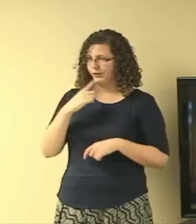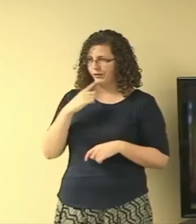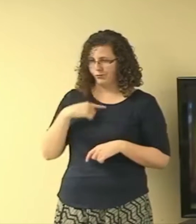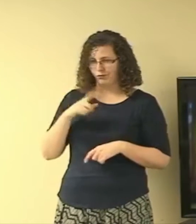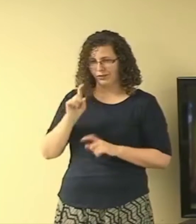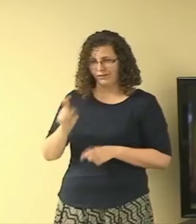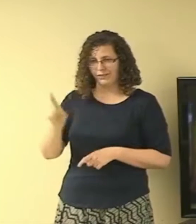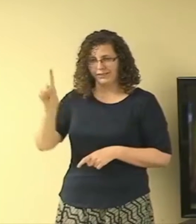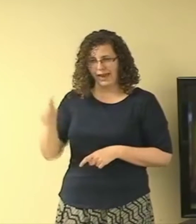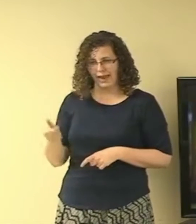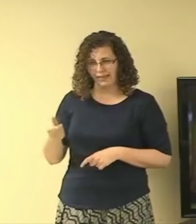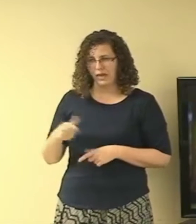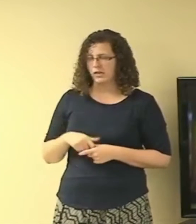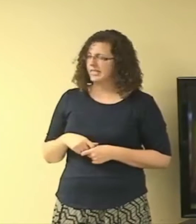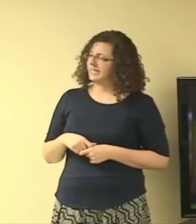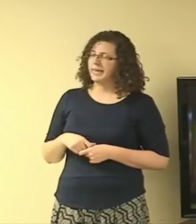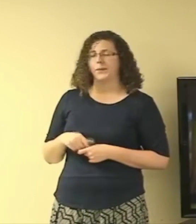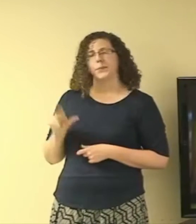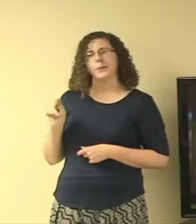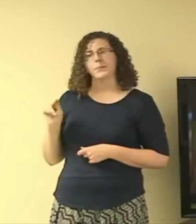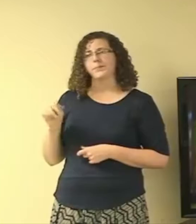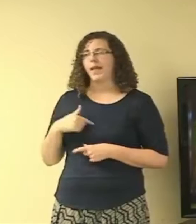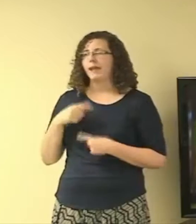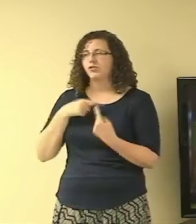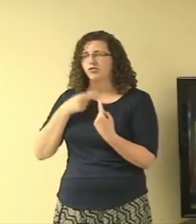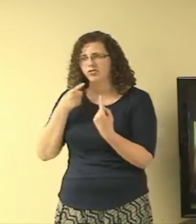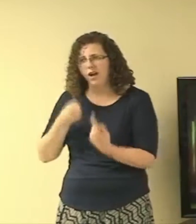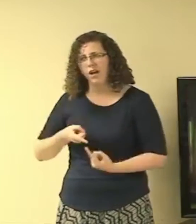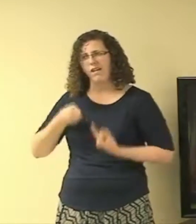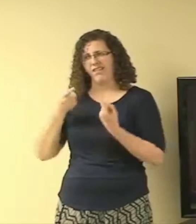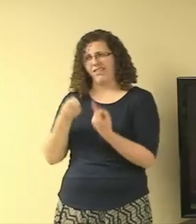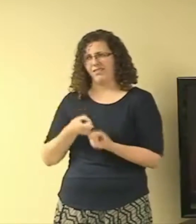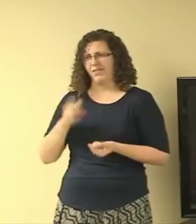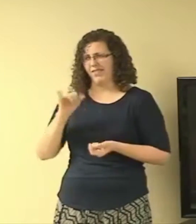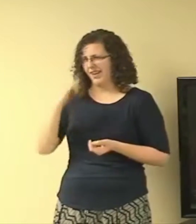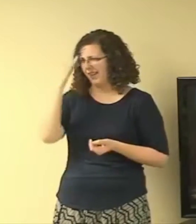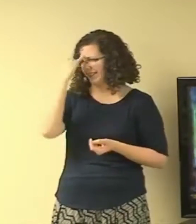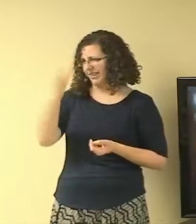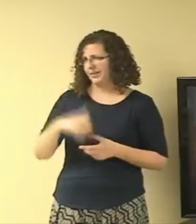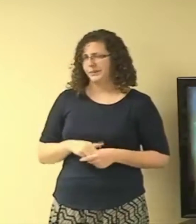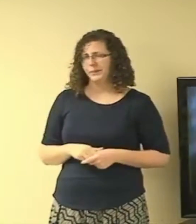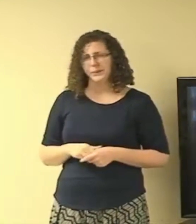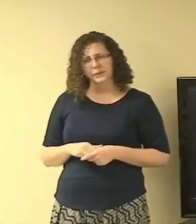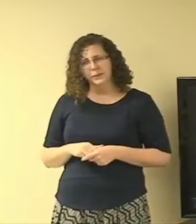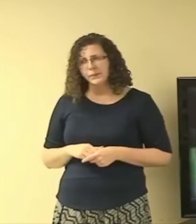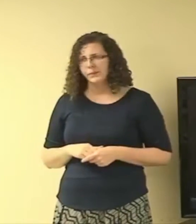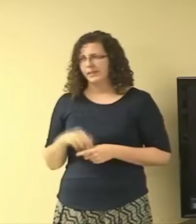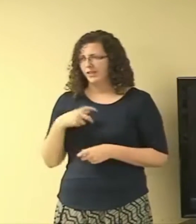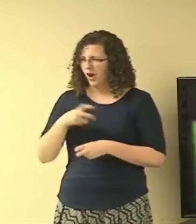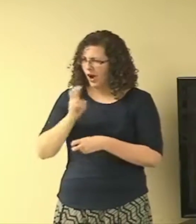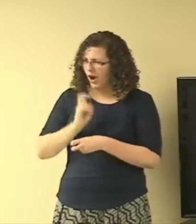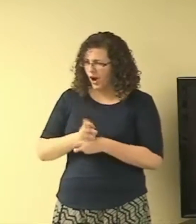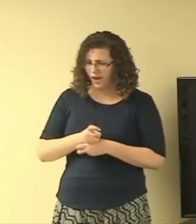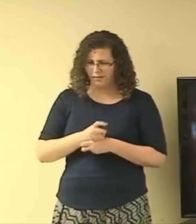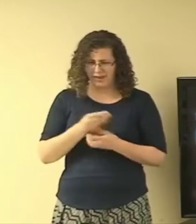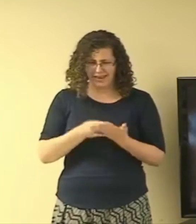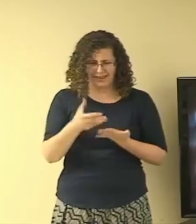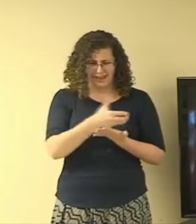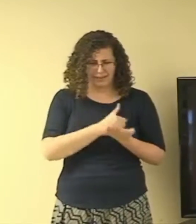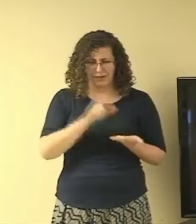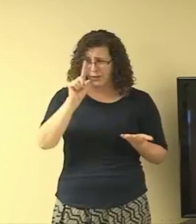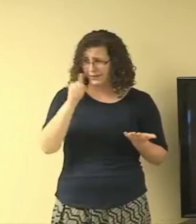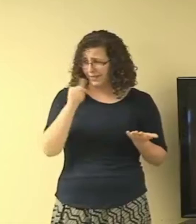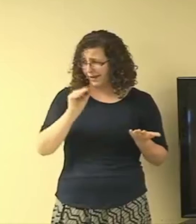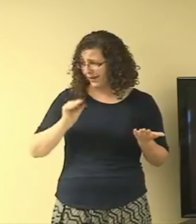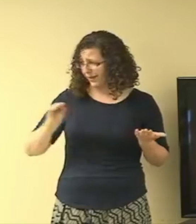And I really struggled with this. When I first started working with God, this was a hard thing for me to give a tenth of my income to the local church.